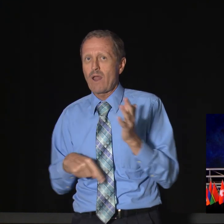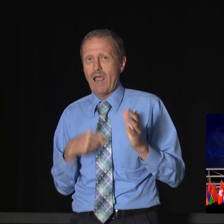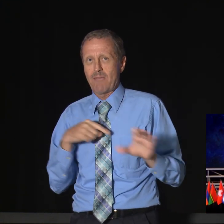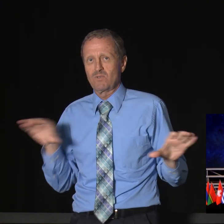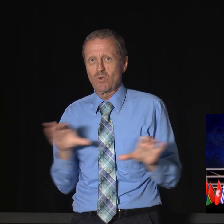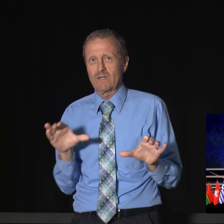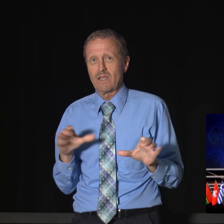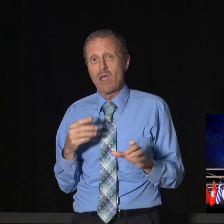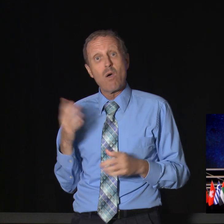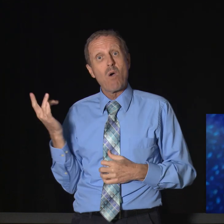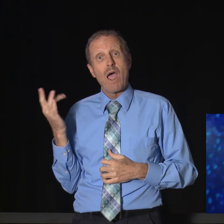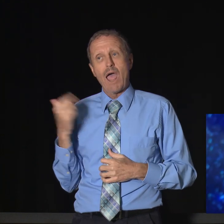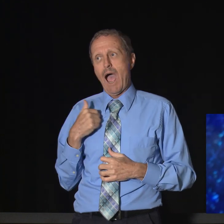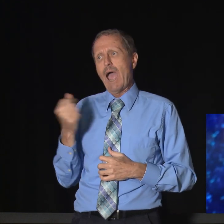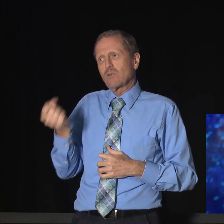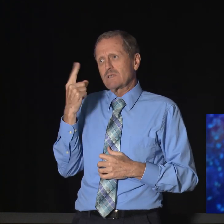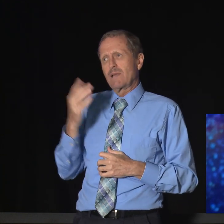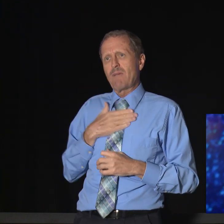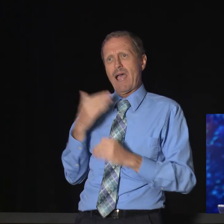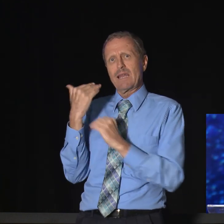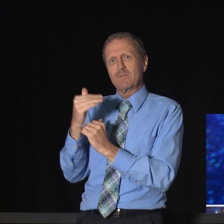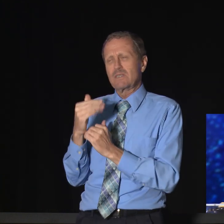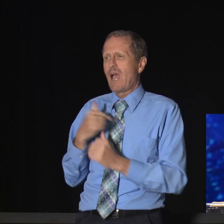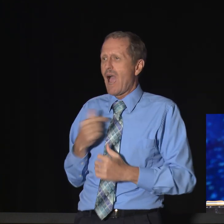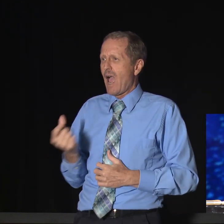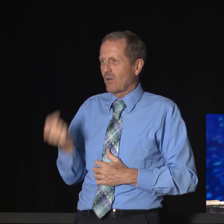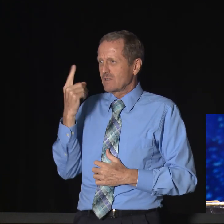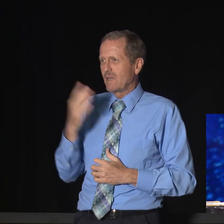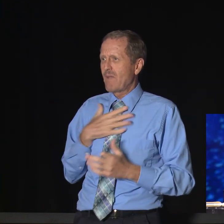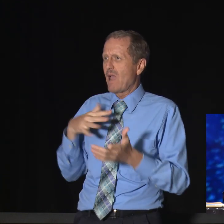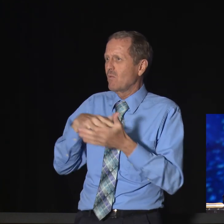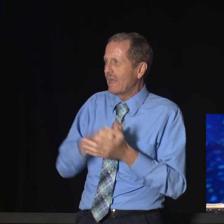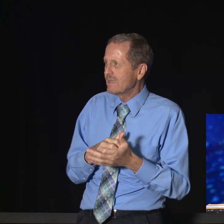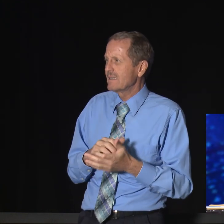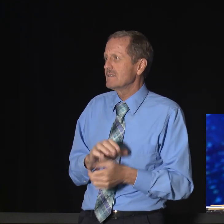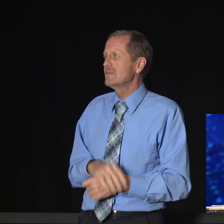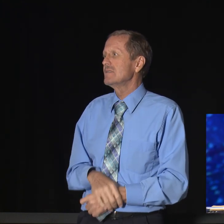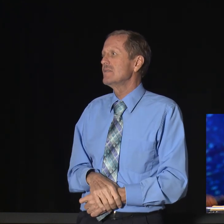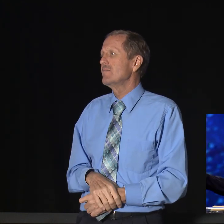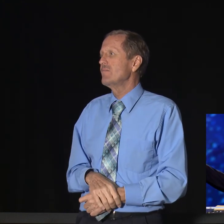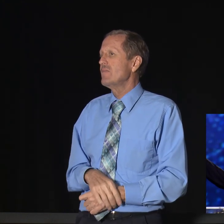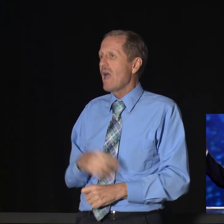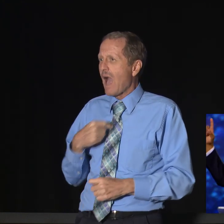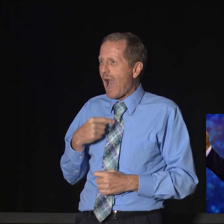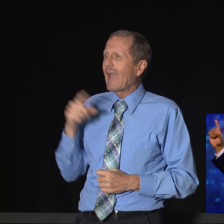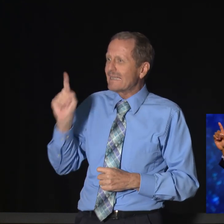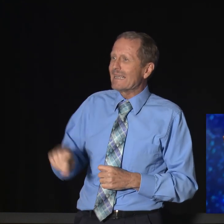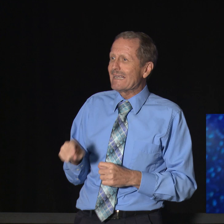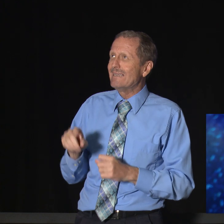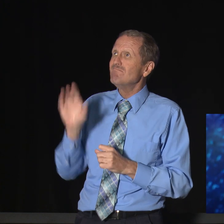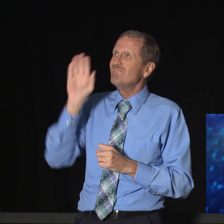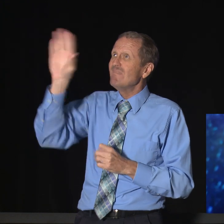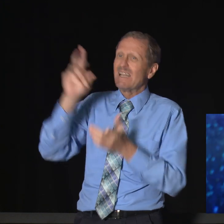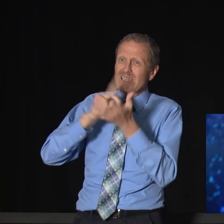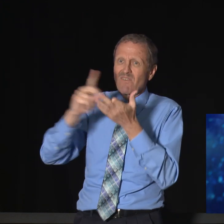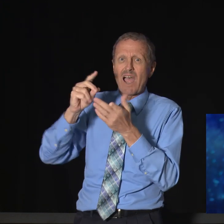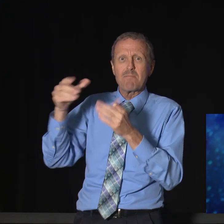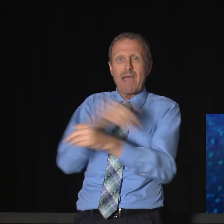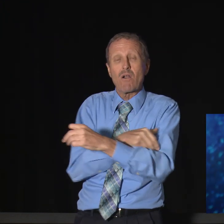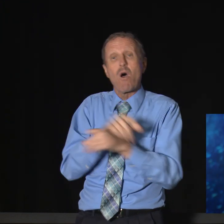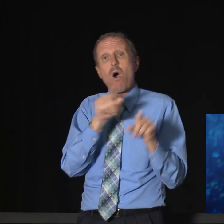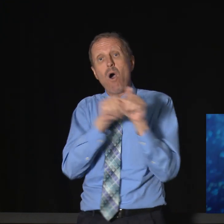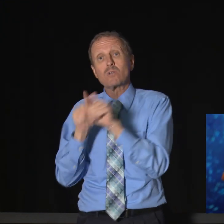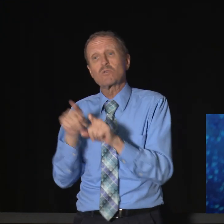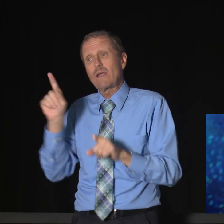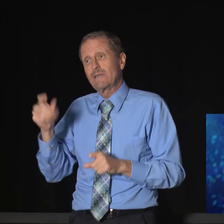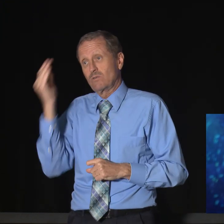Because I understand my limitations. I understand my weakness. And I need divine power, but I also need